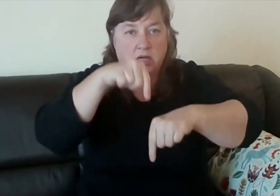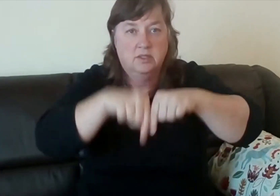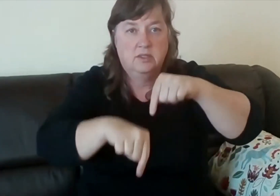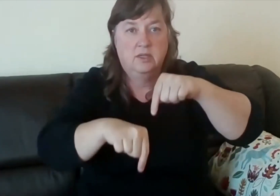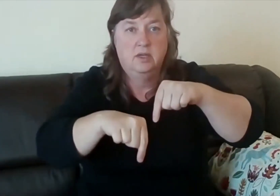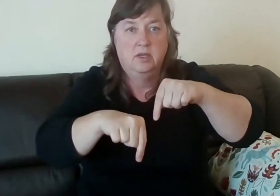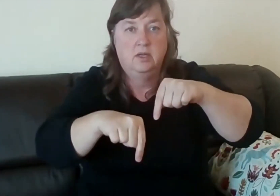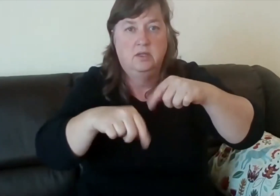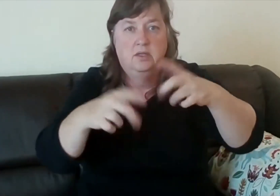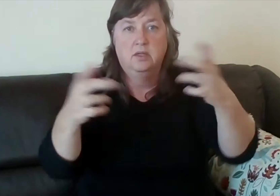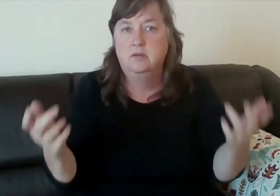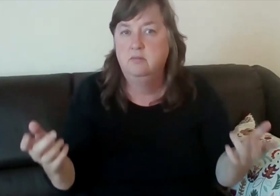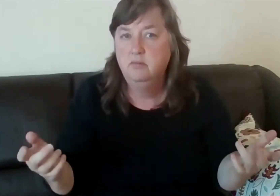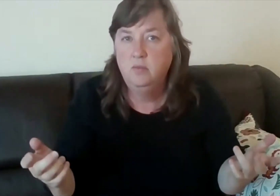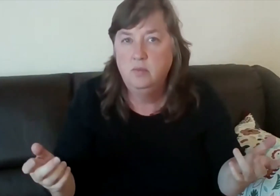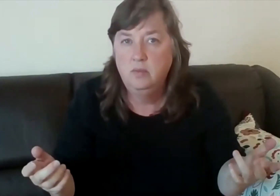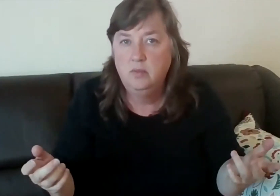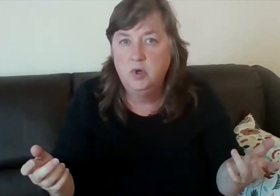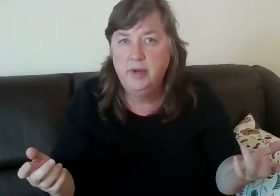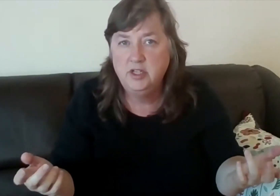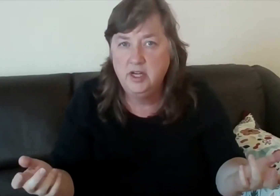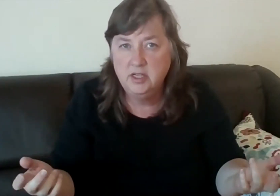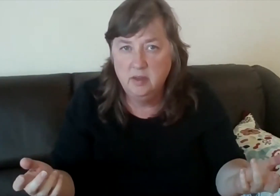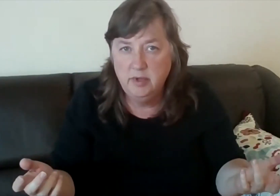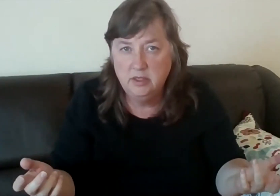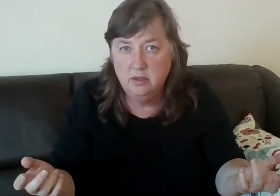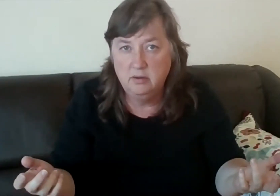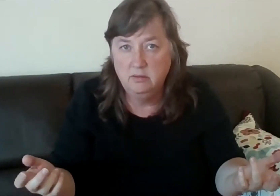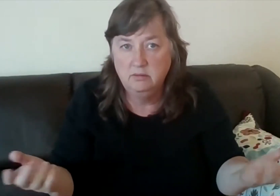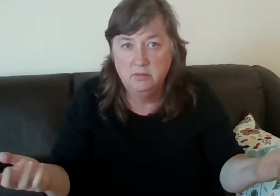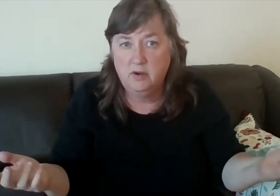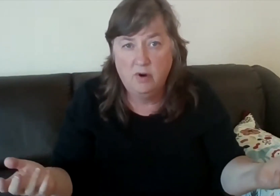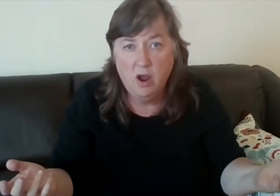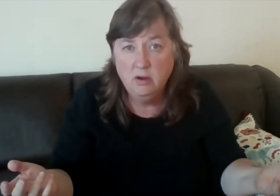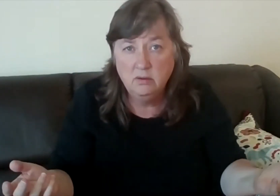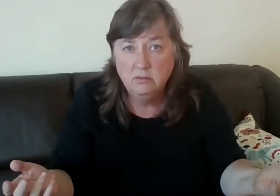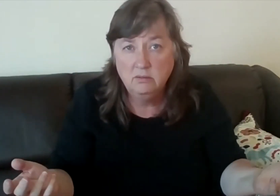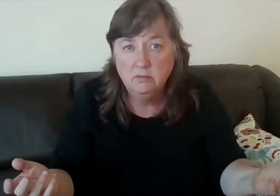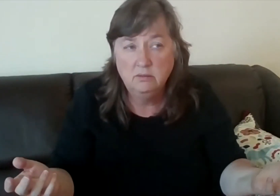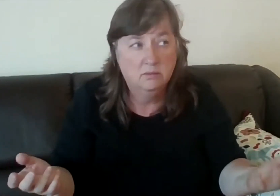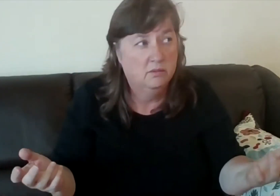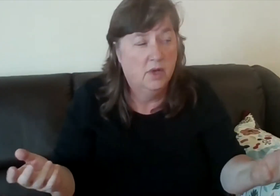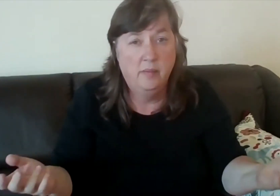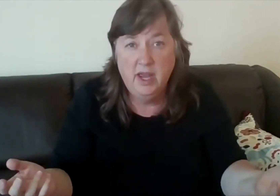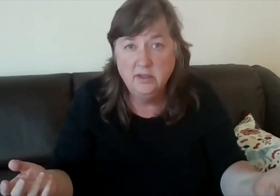socks, what am I changing them into? A frog? A mess?